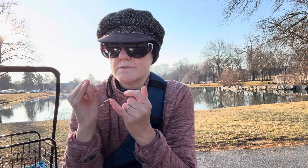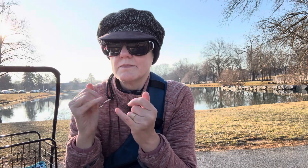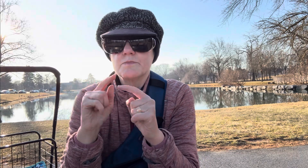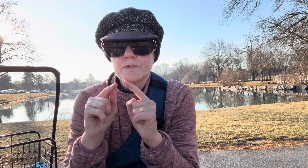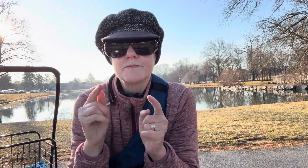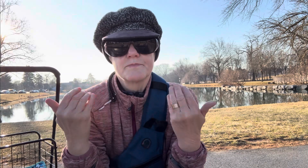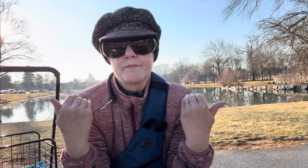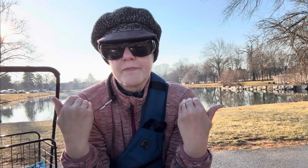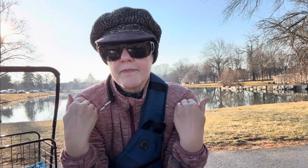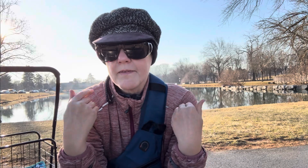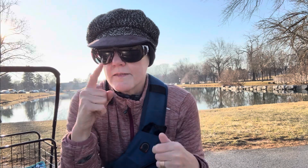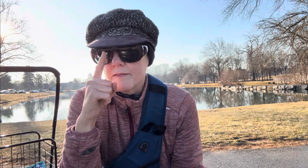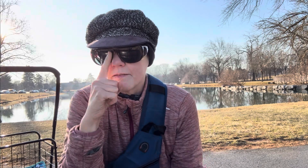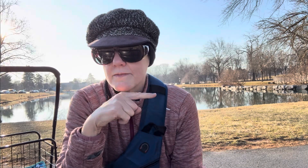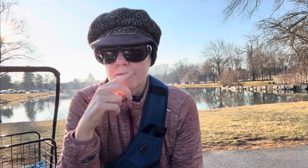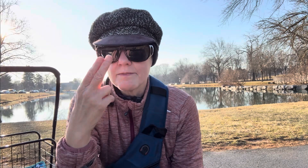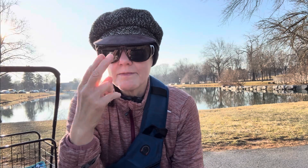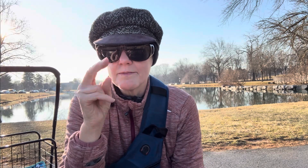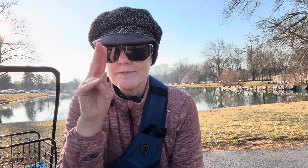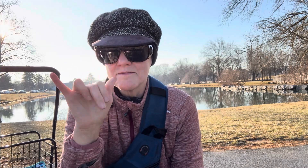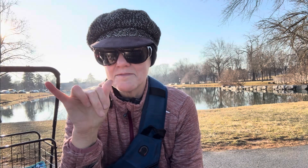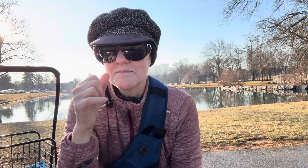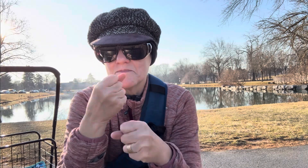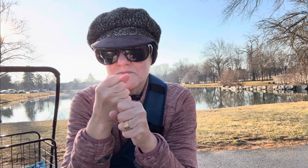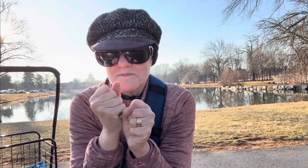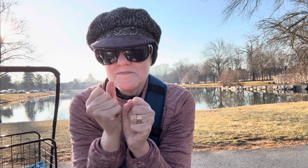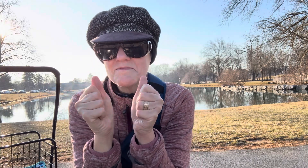many times over the years.